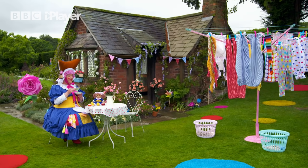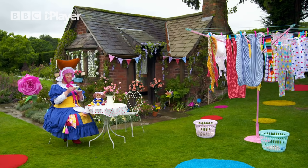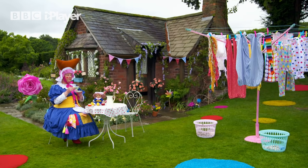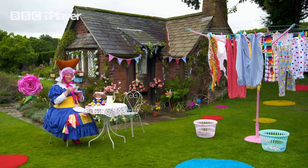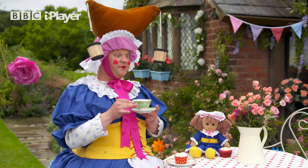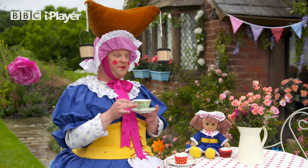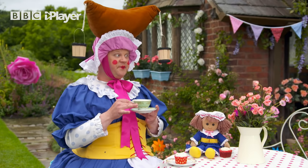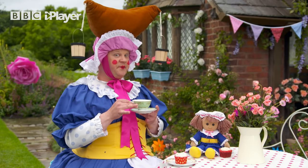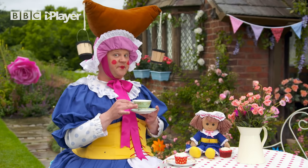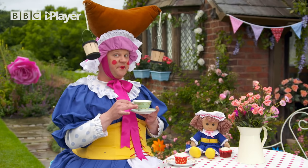Yep.